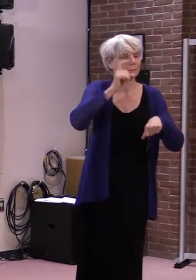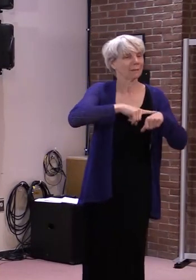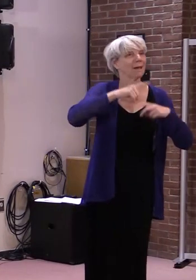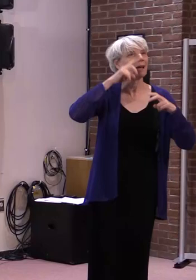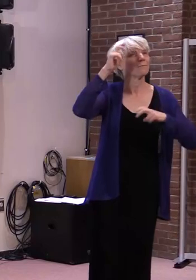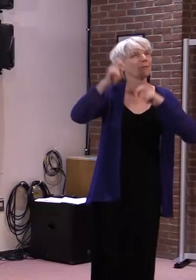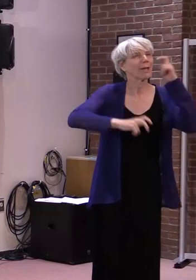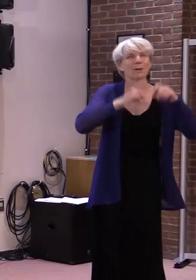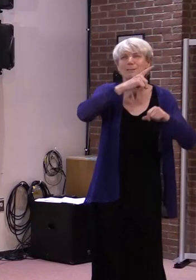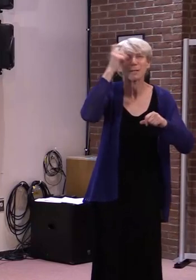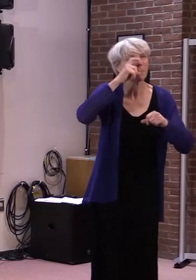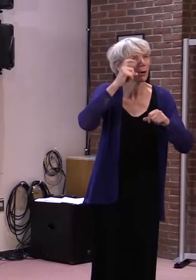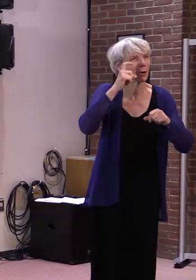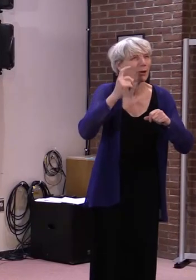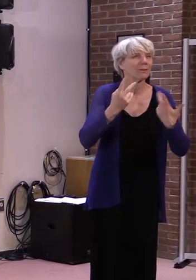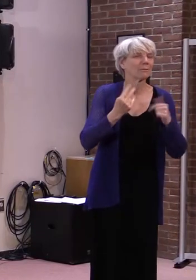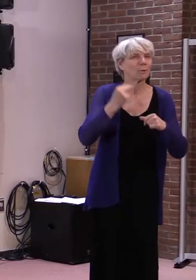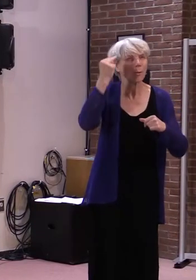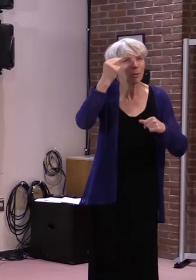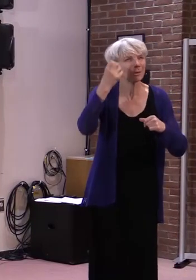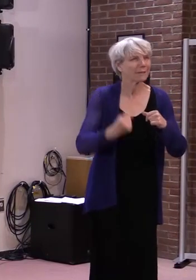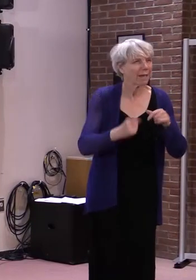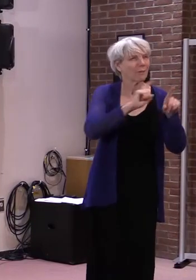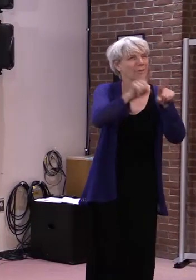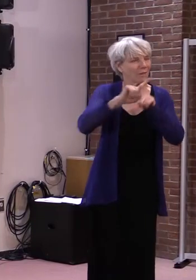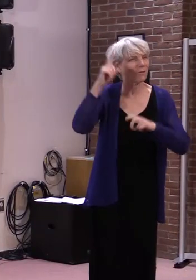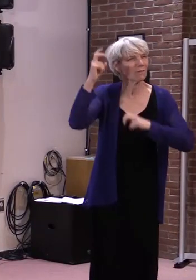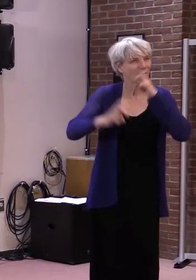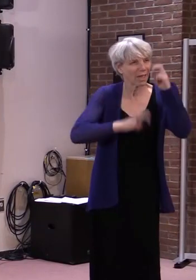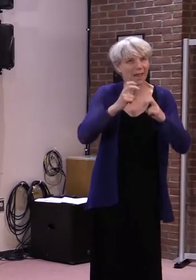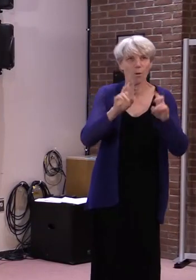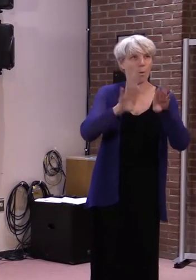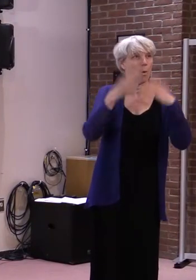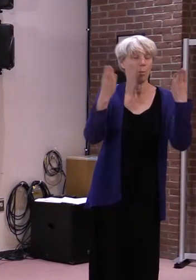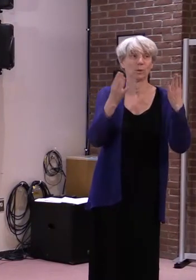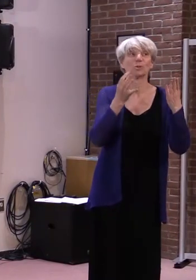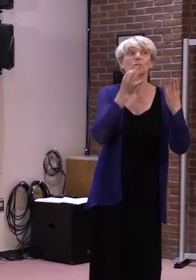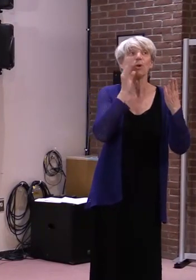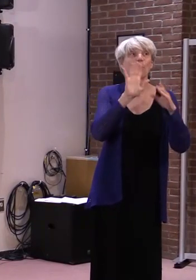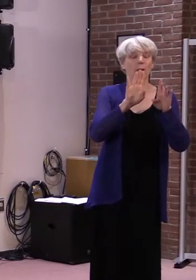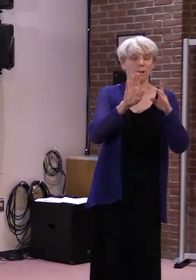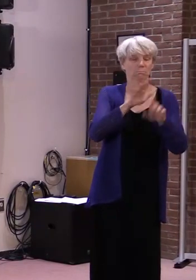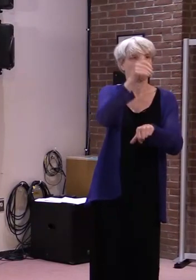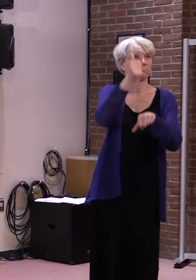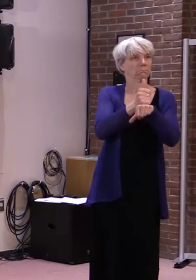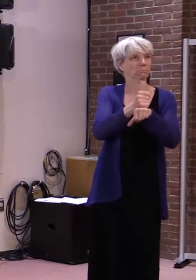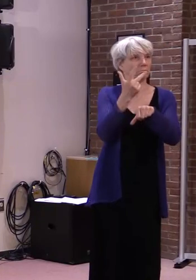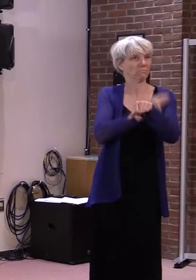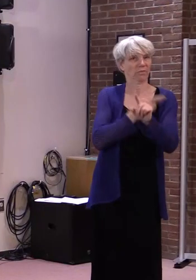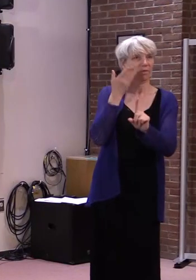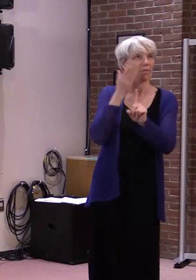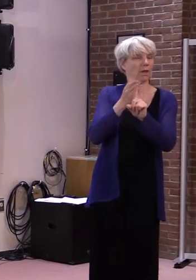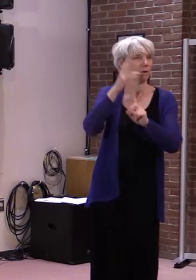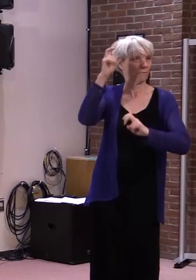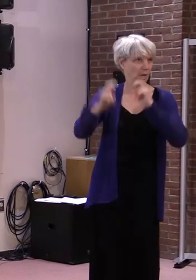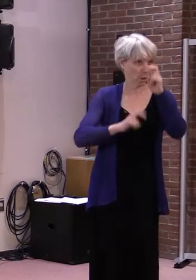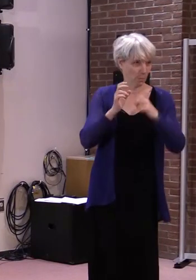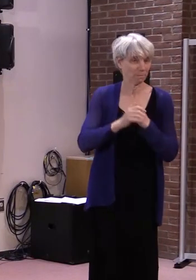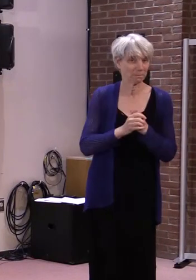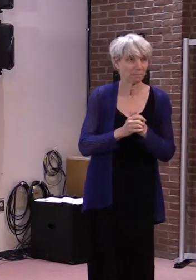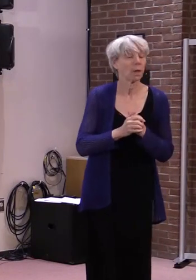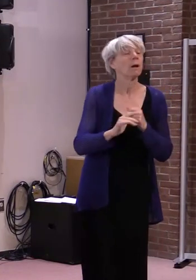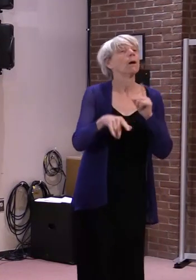we'll be announcing more clinics at fairgrounds across the state. In addition, we will begin